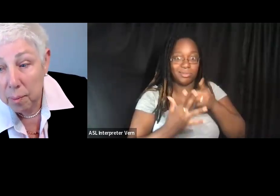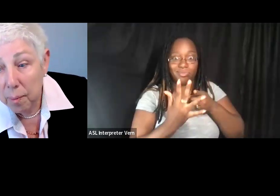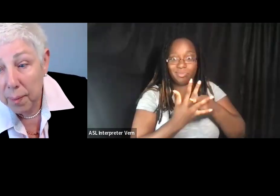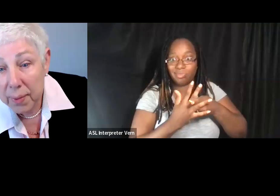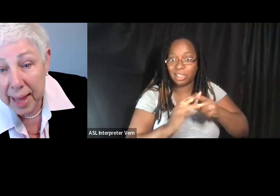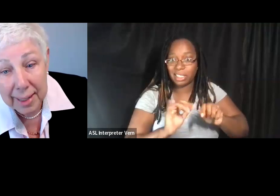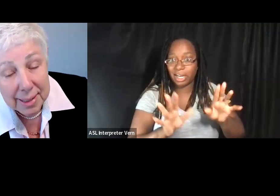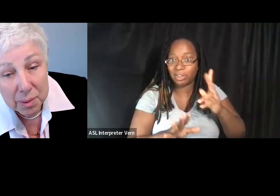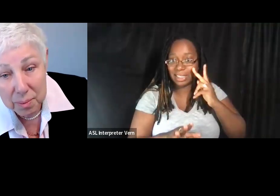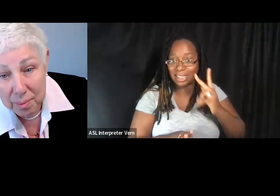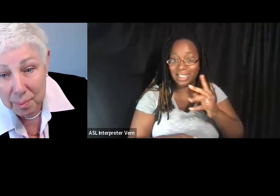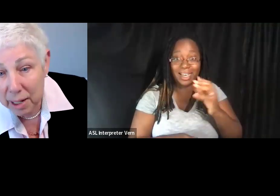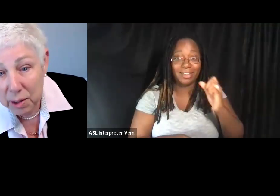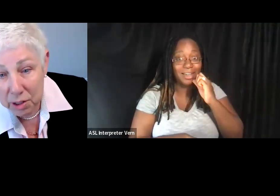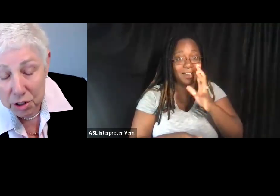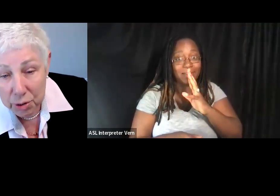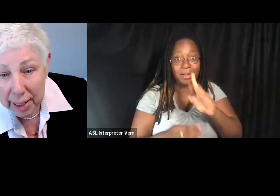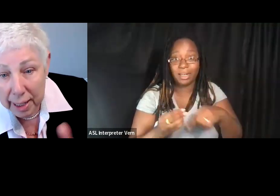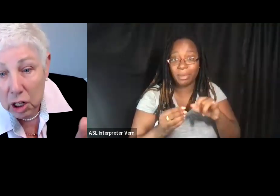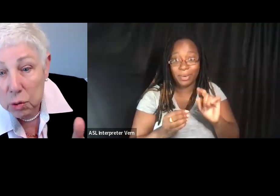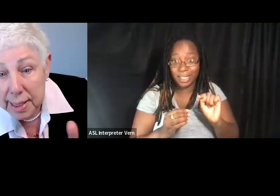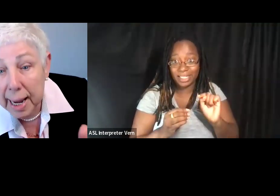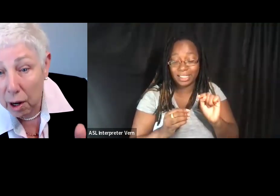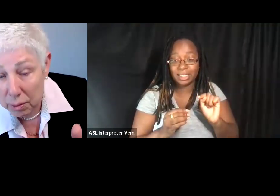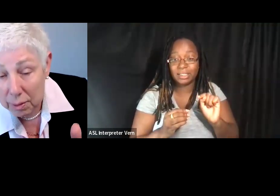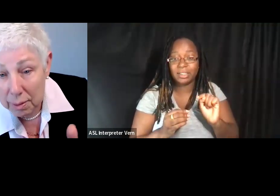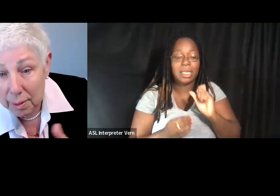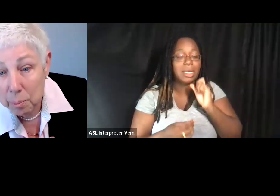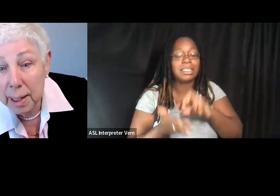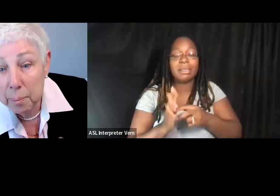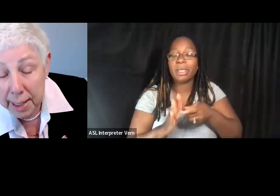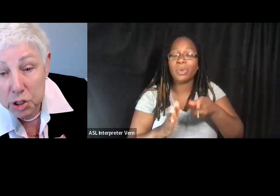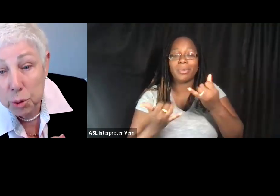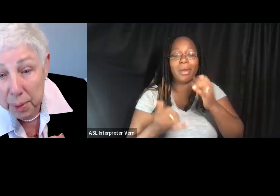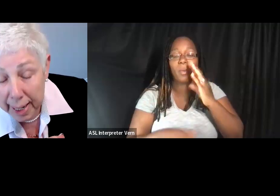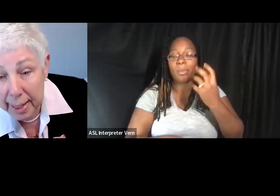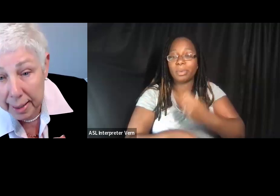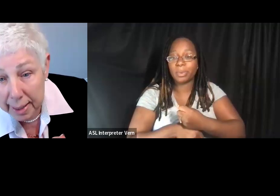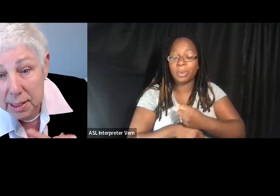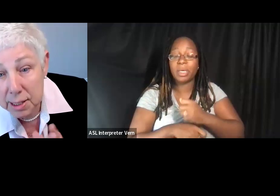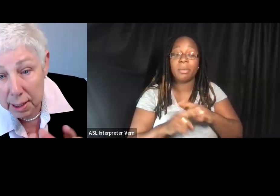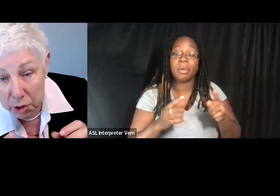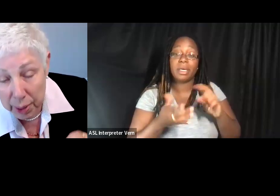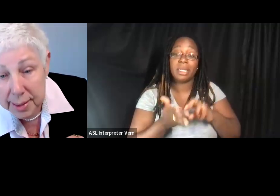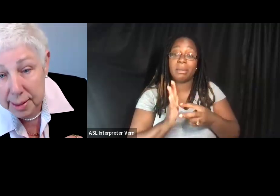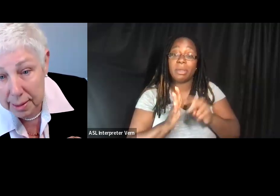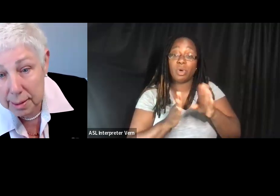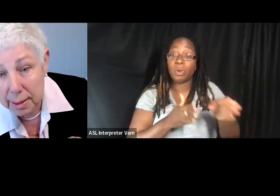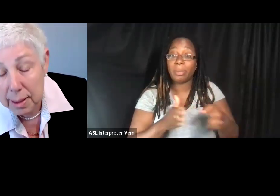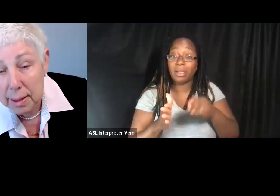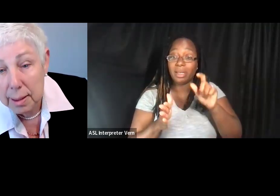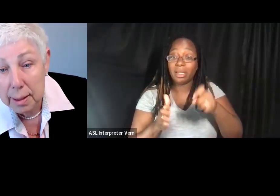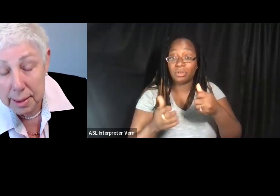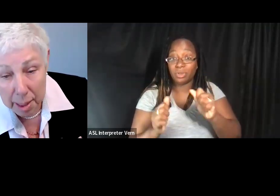about it. That doesn't mean that you're going to get closed down, but it means your planning needs to address